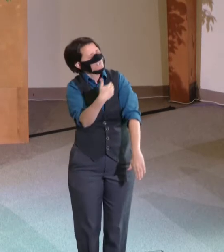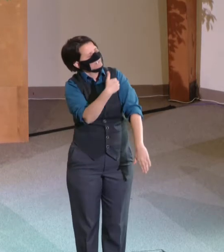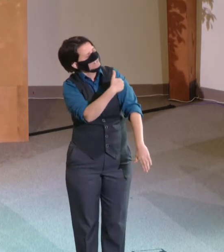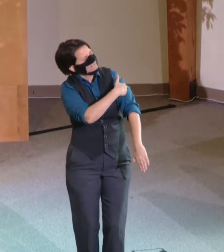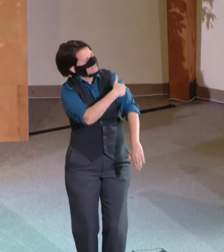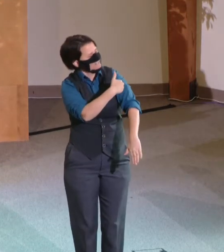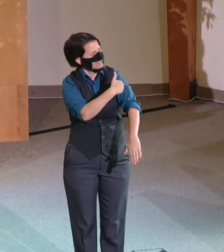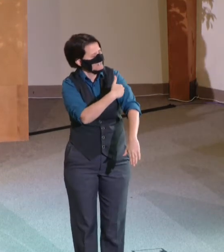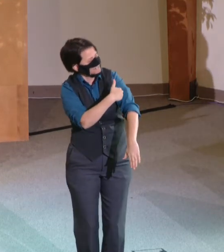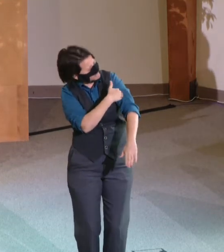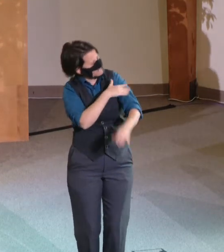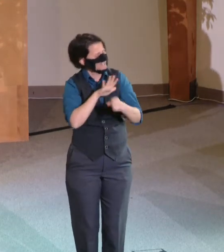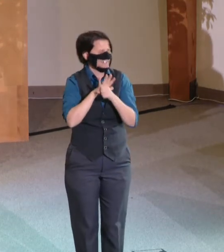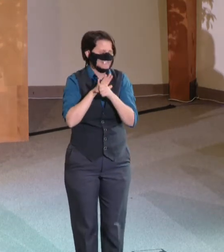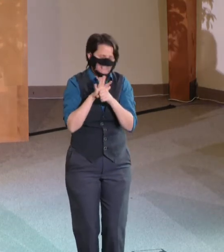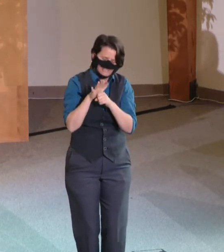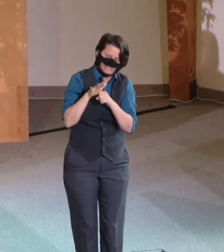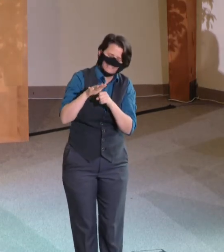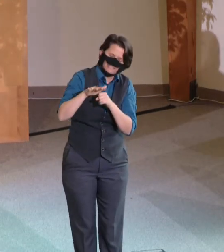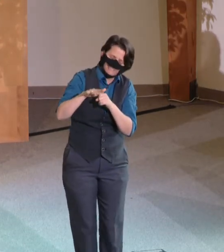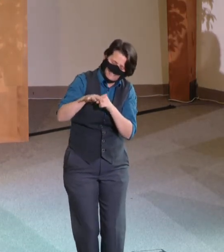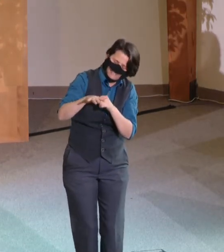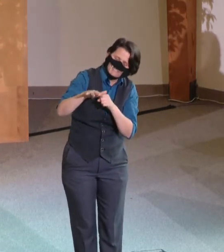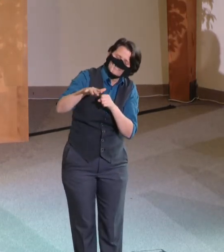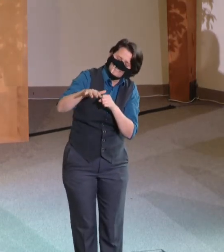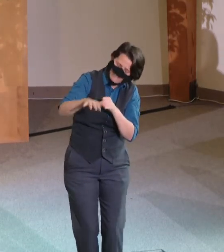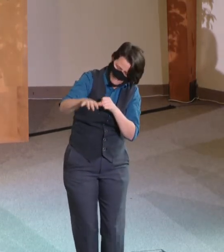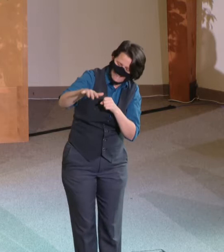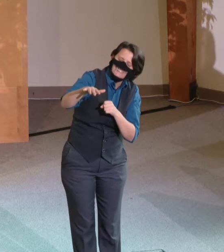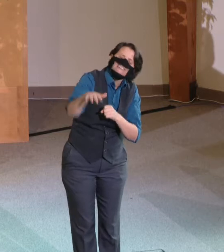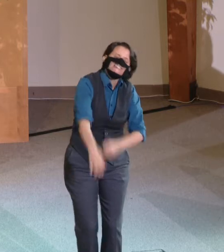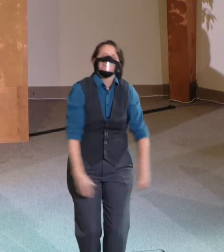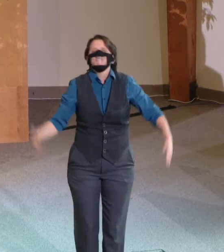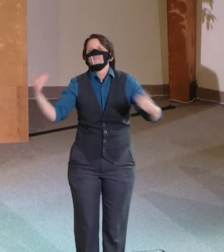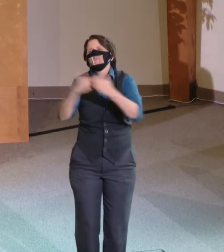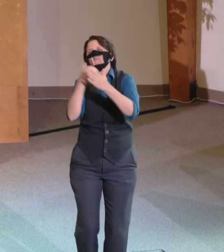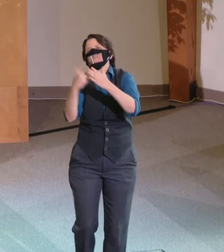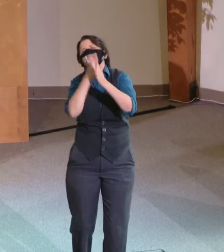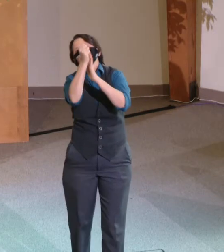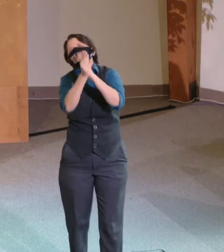And prosperity. And prosperity. Hey, yeah. It's a new